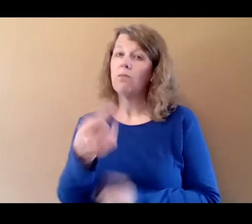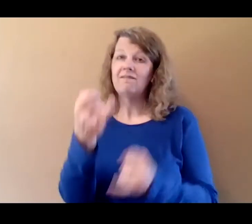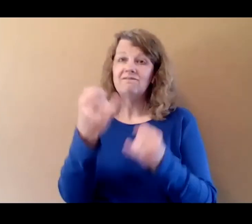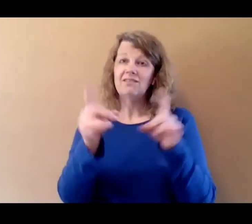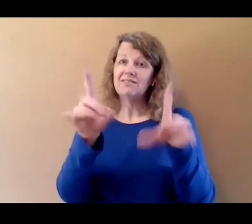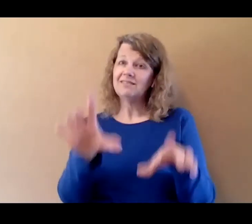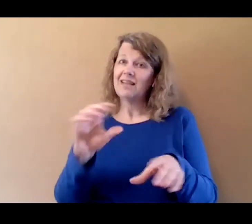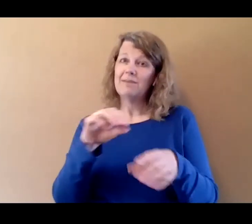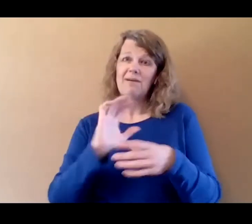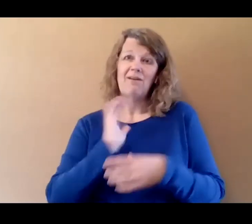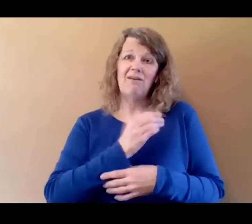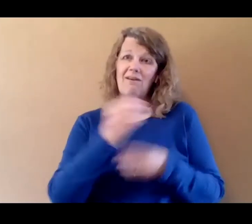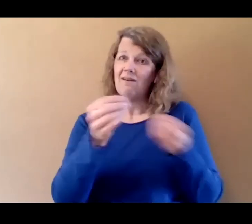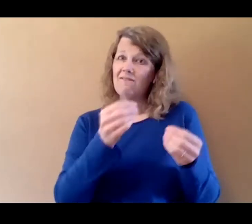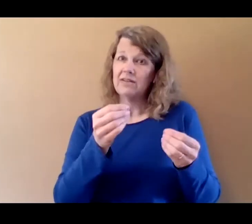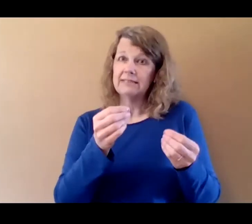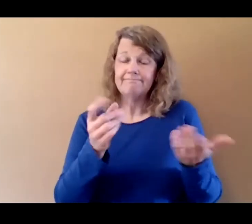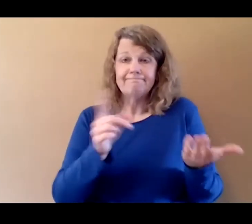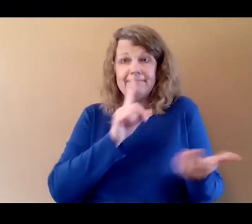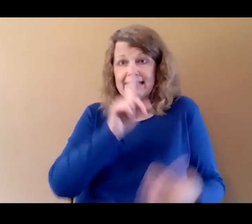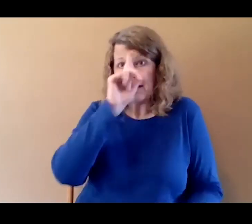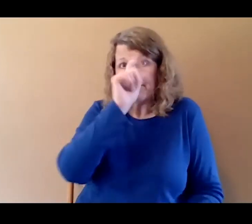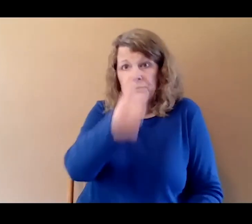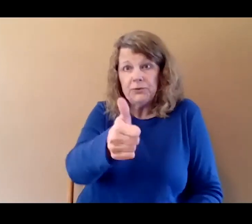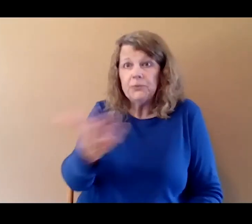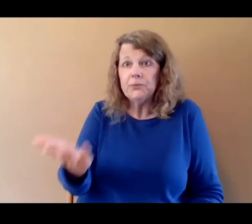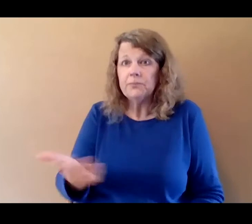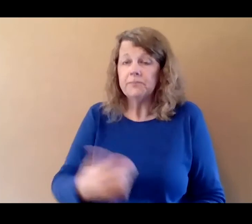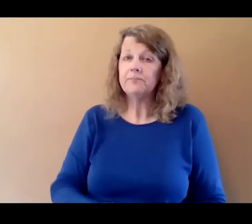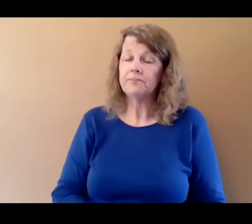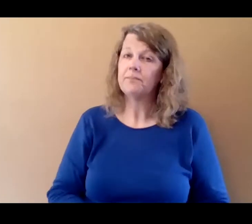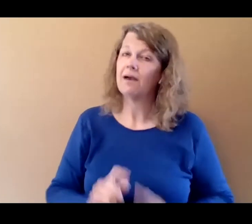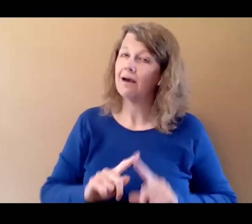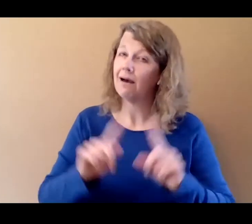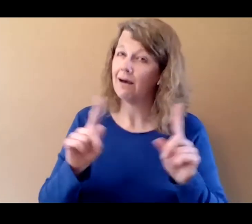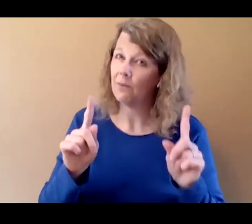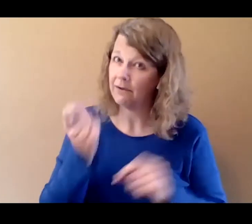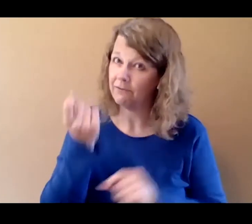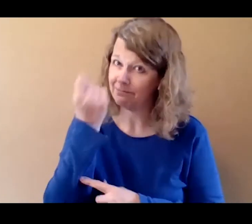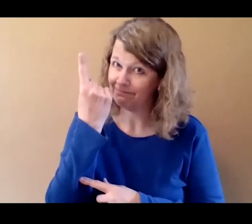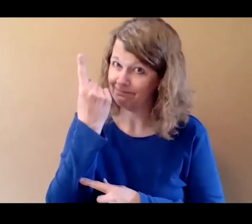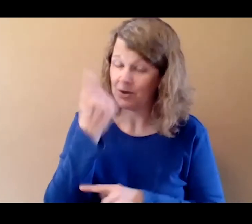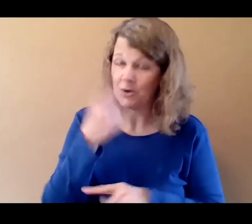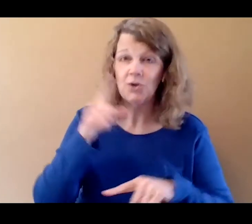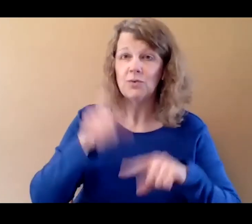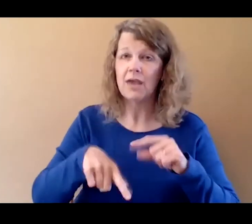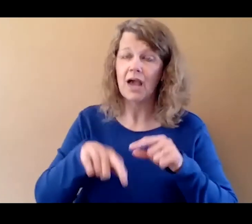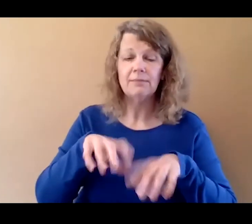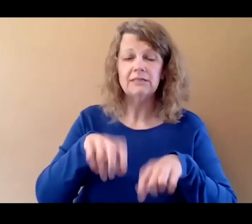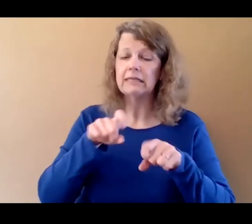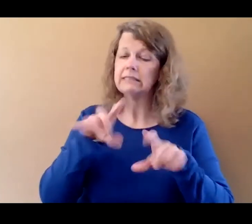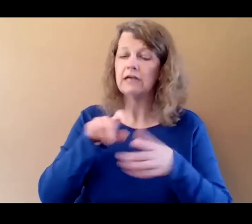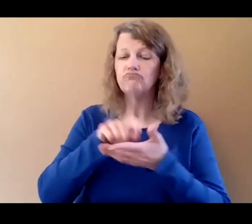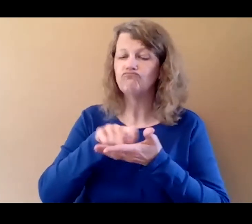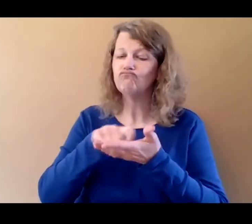only take their final exams in the office. It is up to you. However, you cannot be in the middle